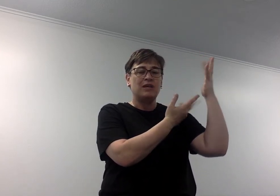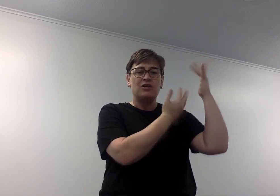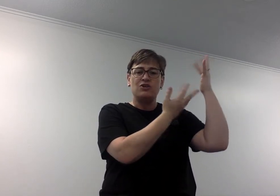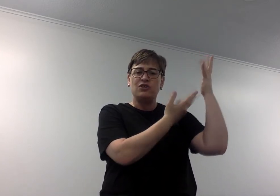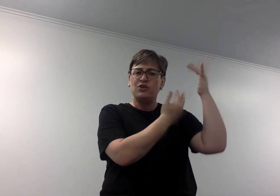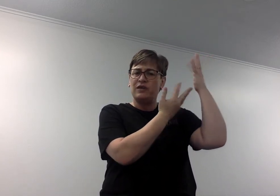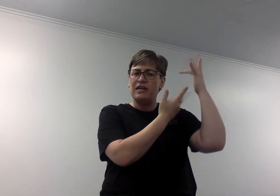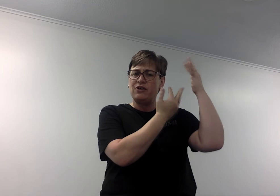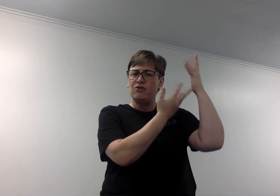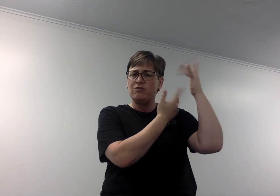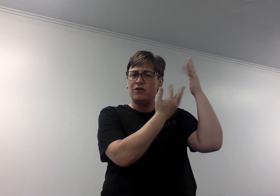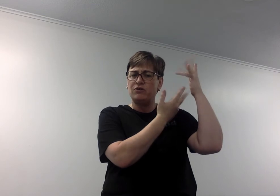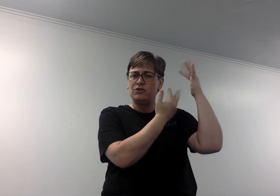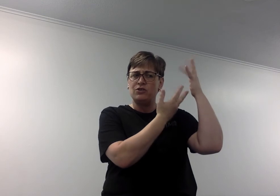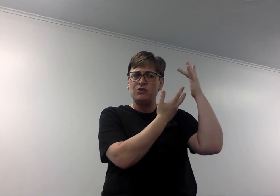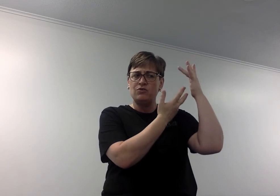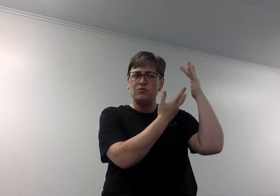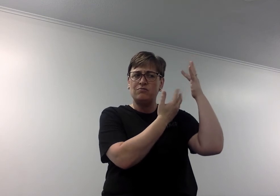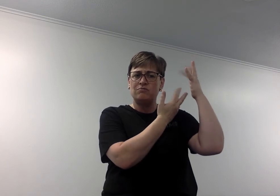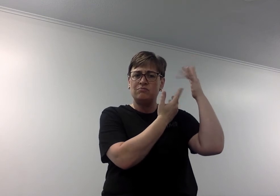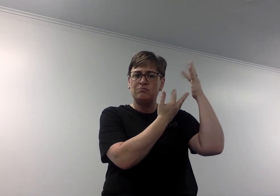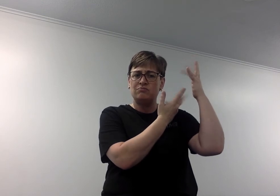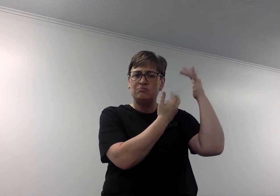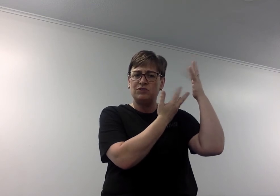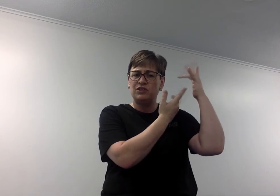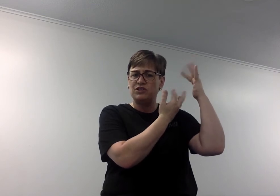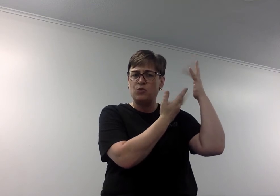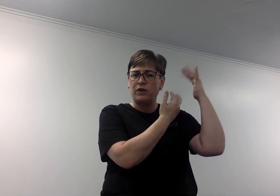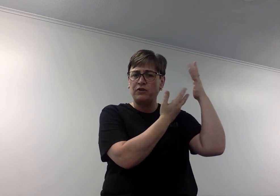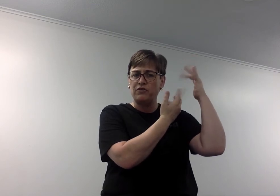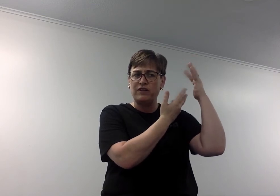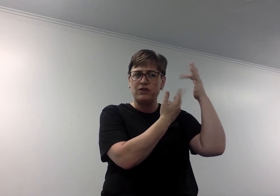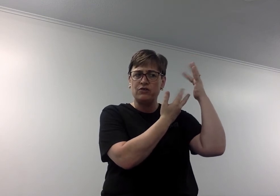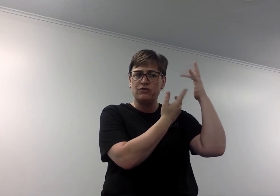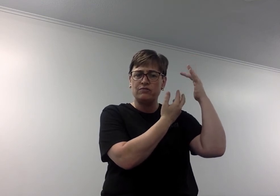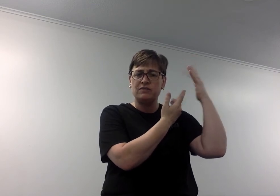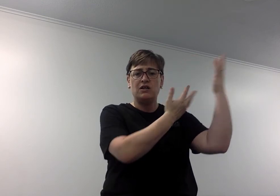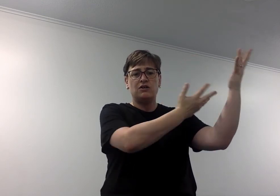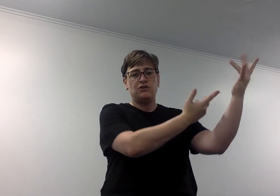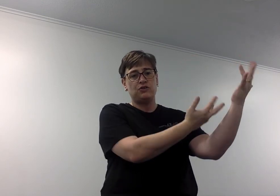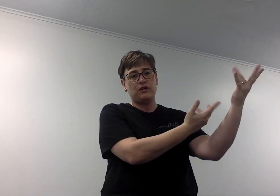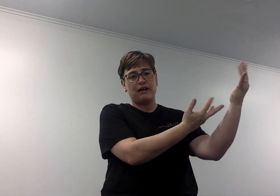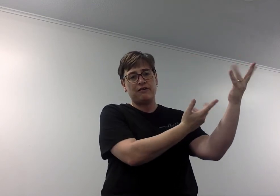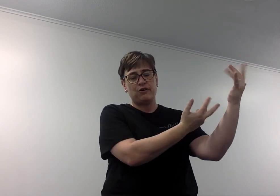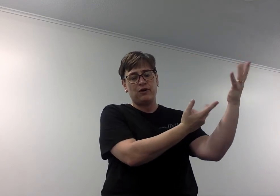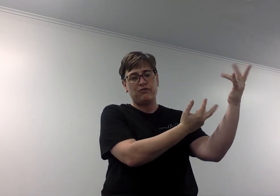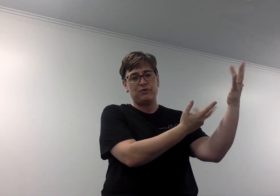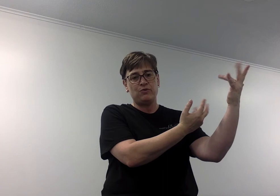You can do it here, close to you. You can just wiggle your fingers. You can do it out here away from you. Wait,